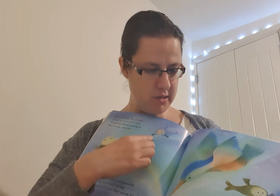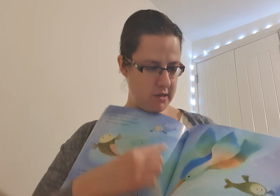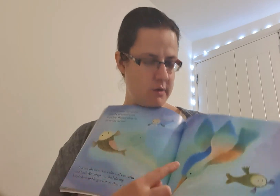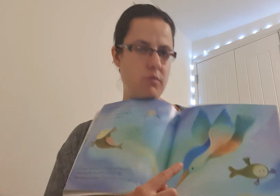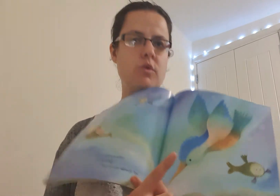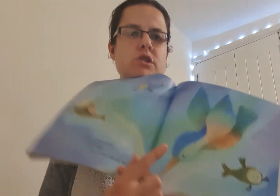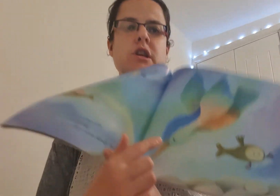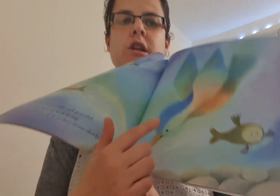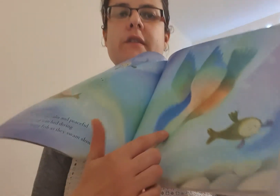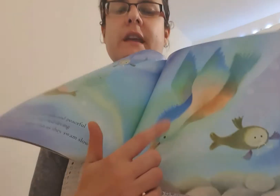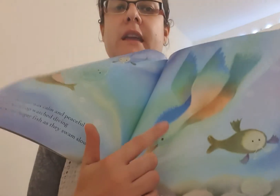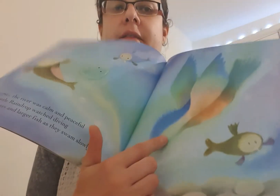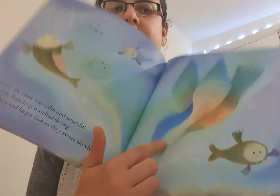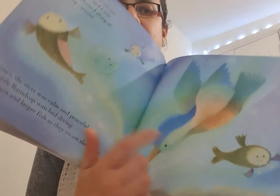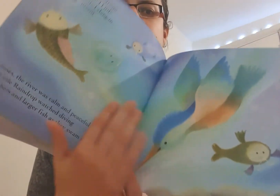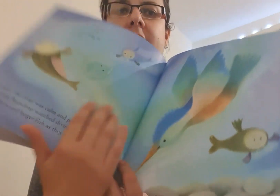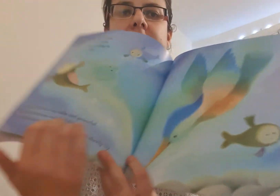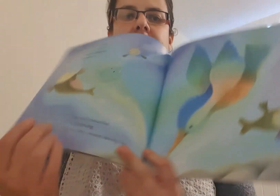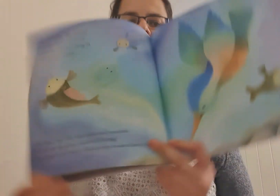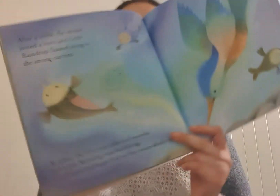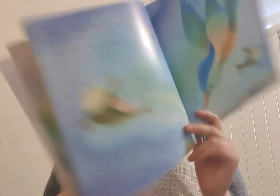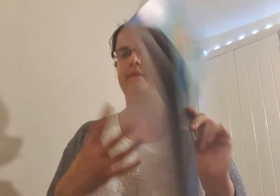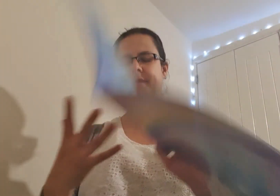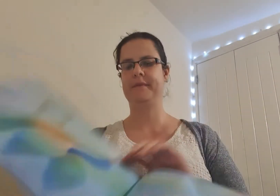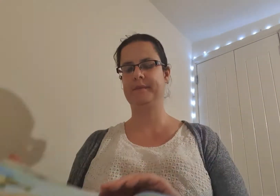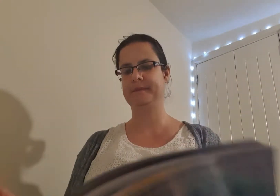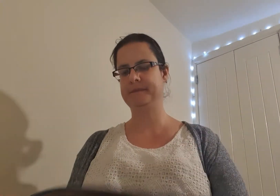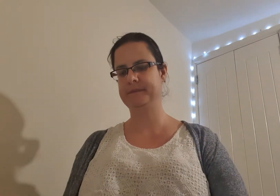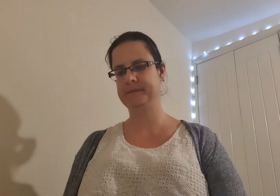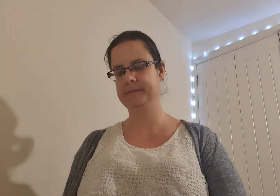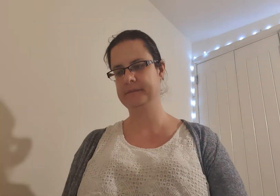I'm watching, look, the kingfisher bird there.